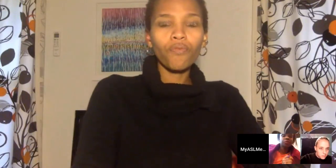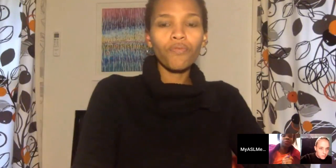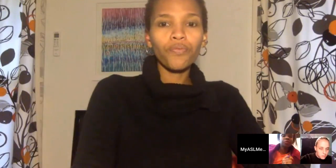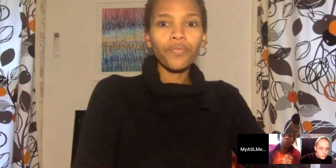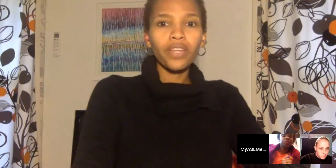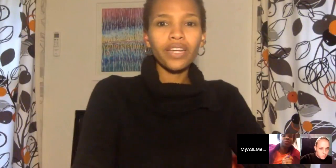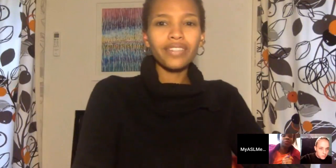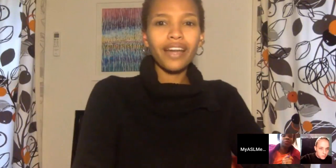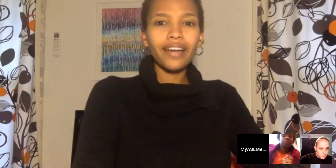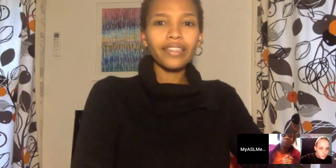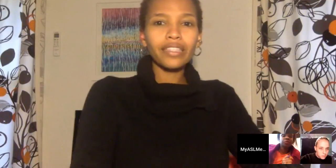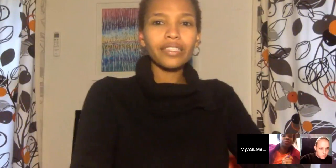It's at